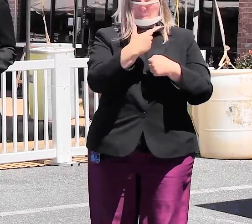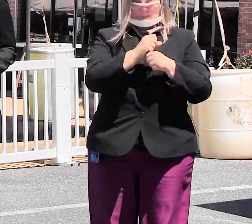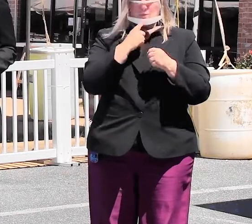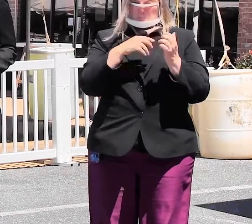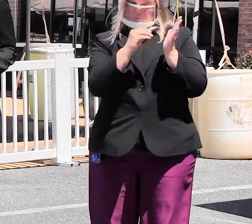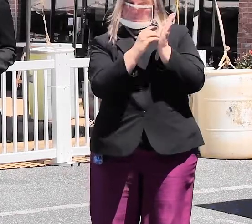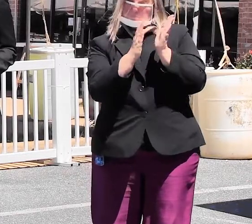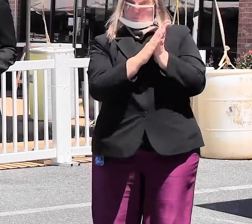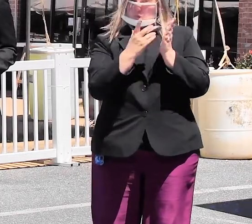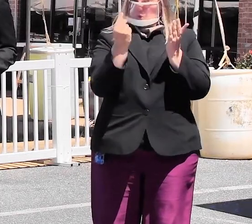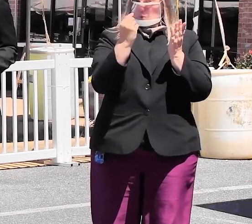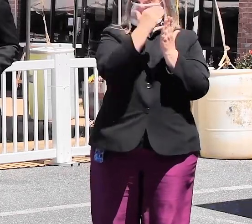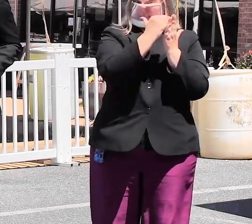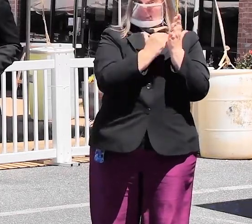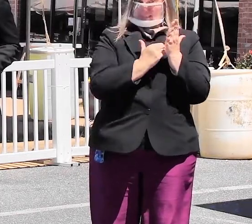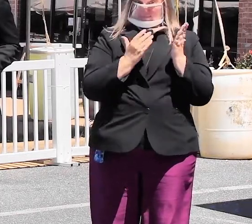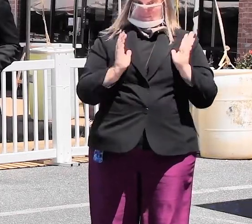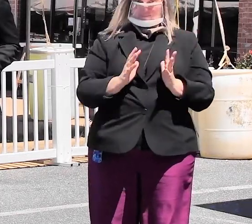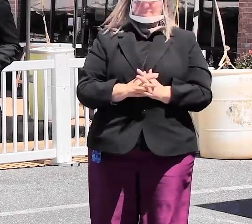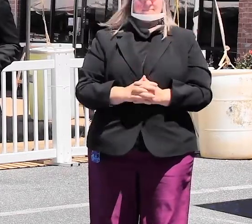to-do list.